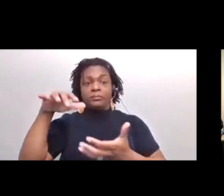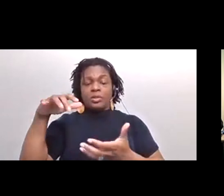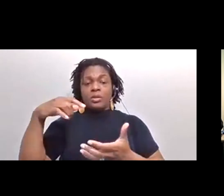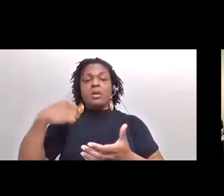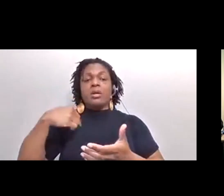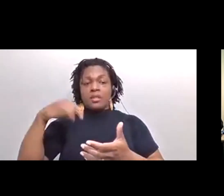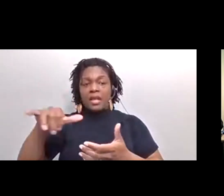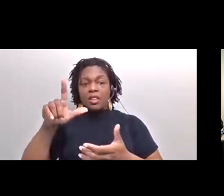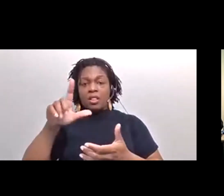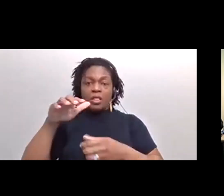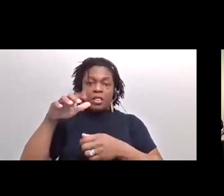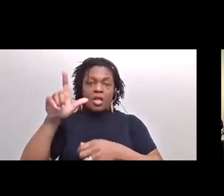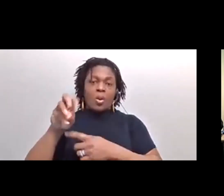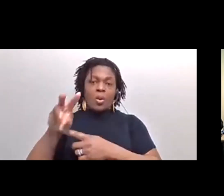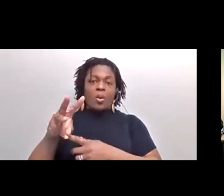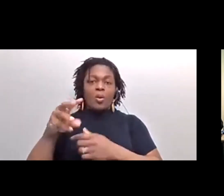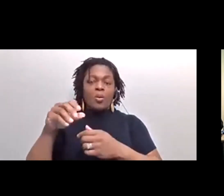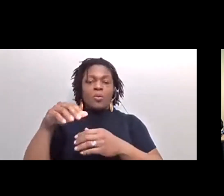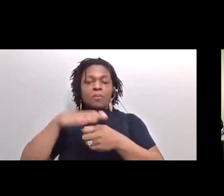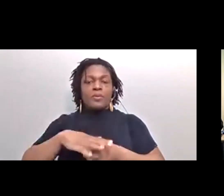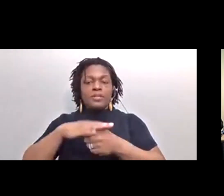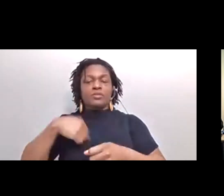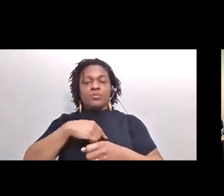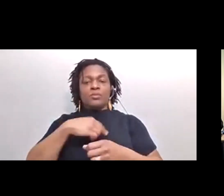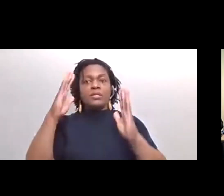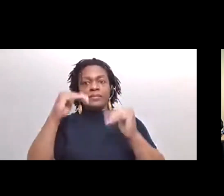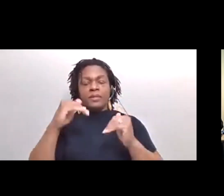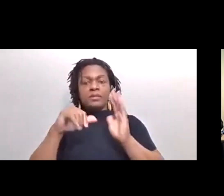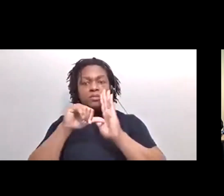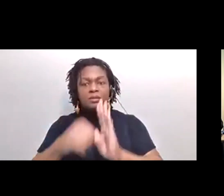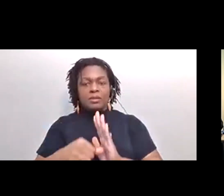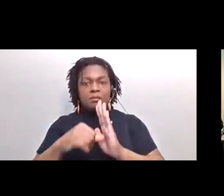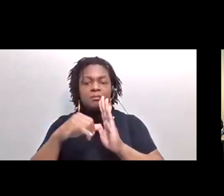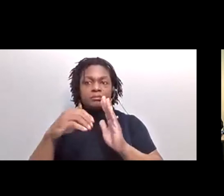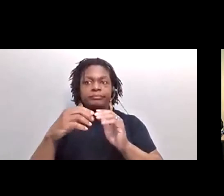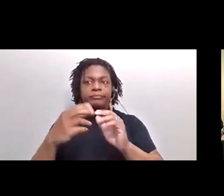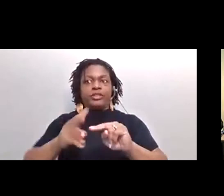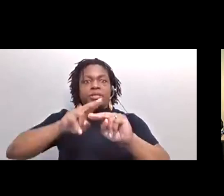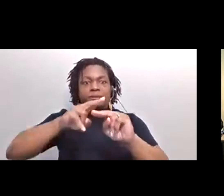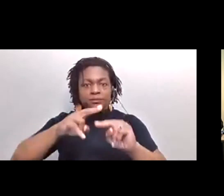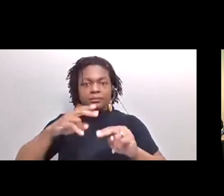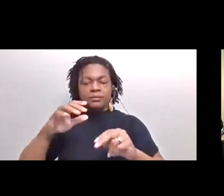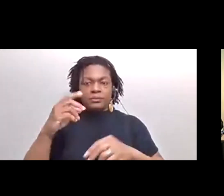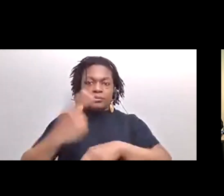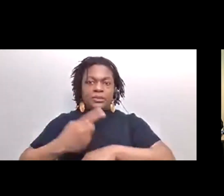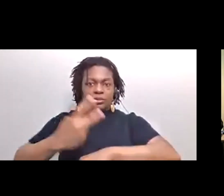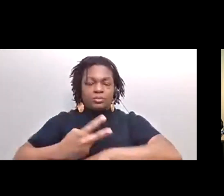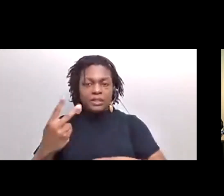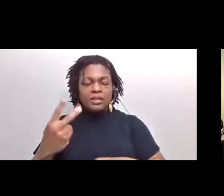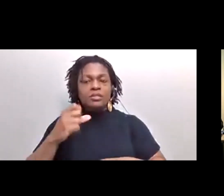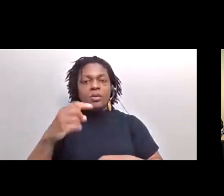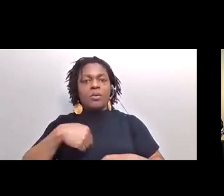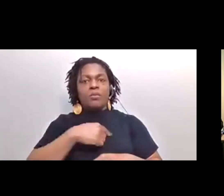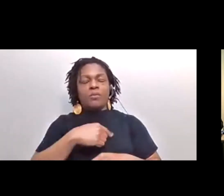to intensify in the next couple of days. We start our parish conference calls this afternoon to try to assess where the